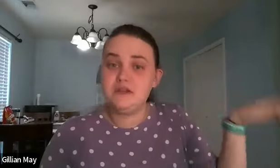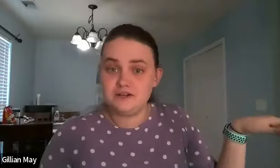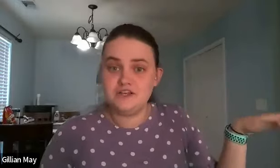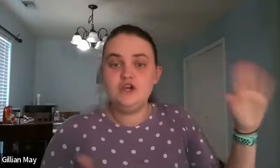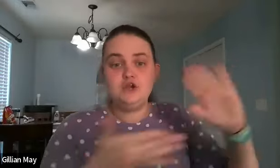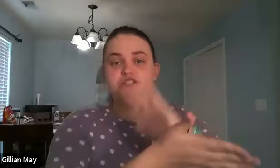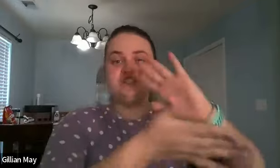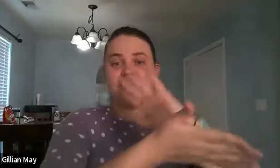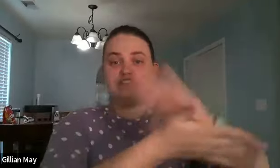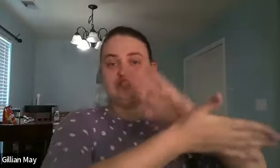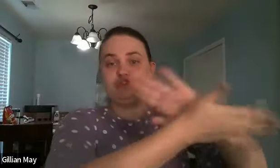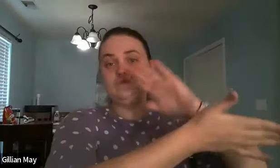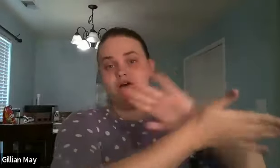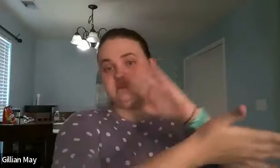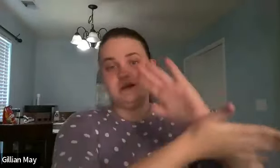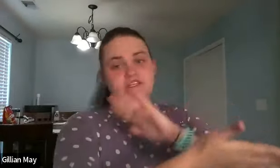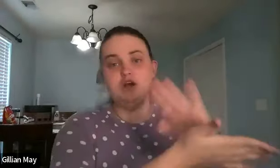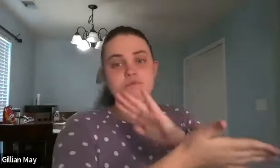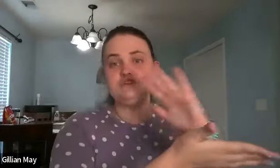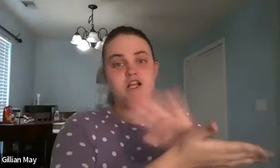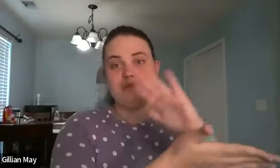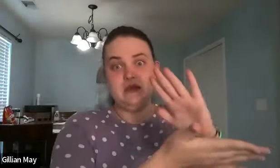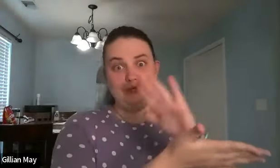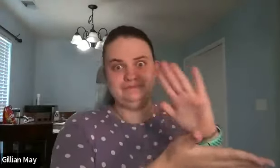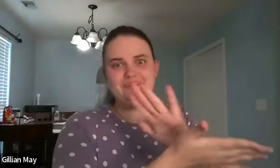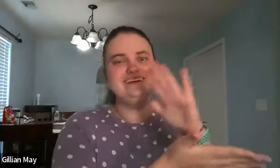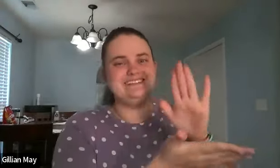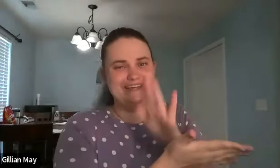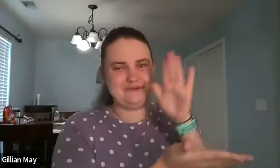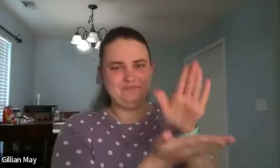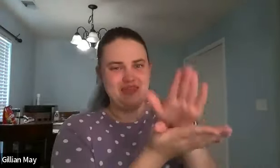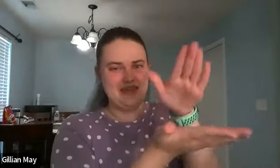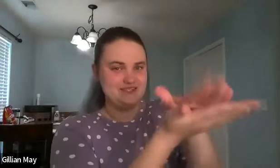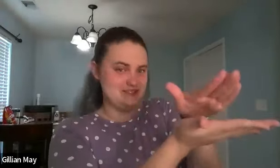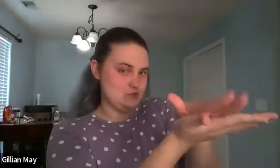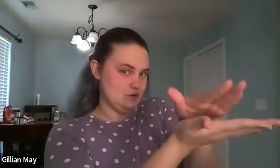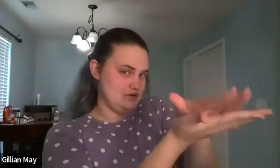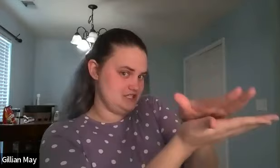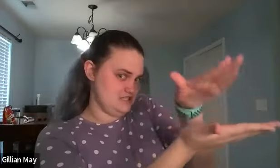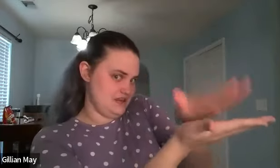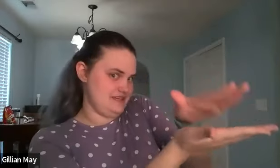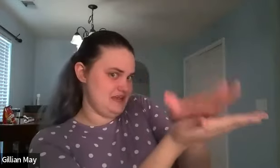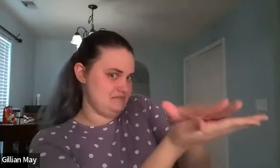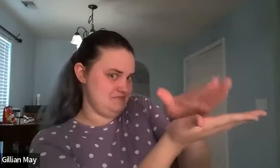peers who would just say this is school all the time. I was like, nope, you're talking about paper. So school is just kind of that tap, tap.